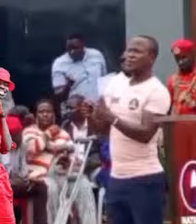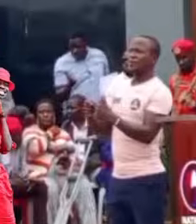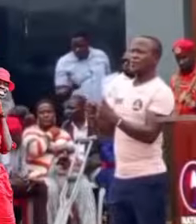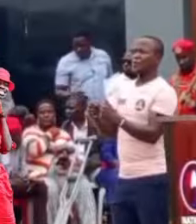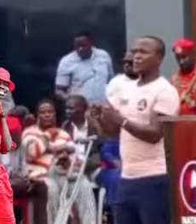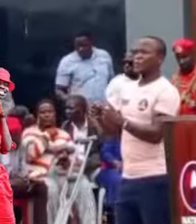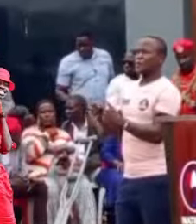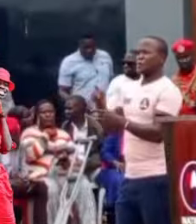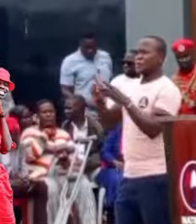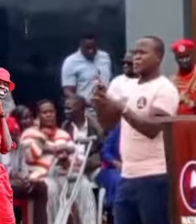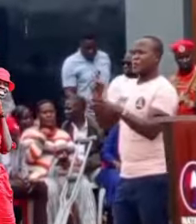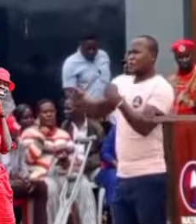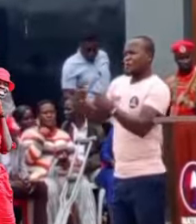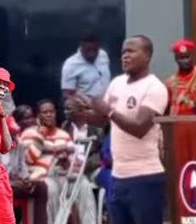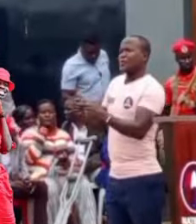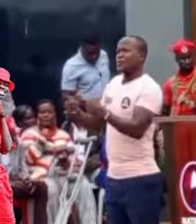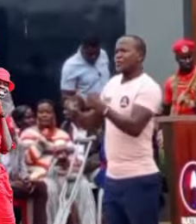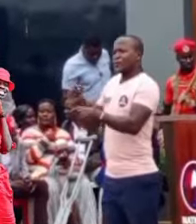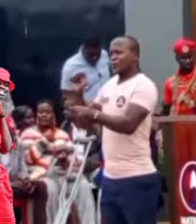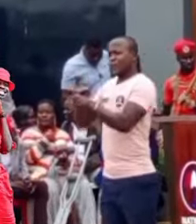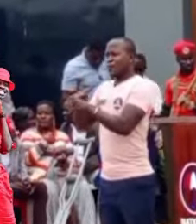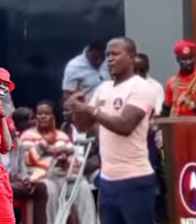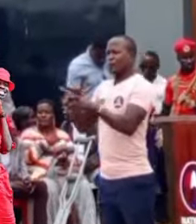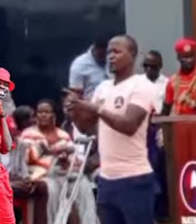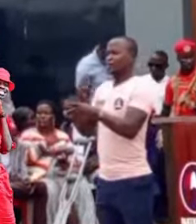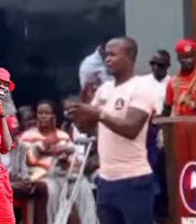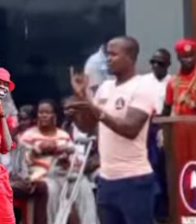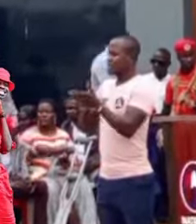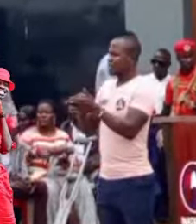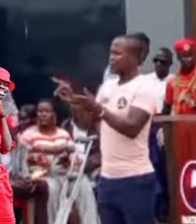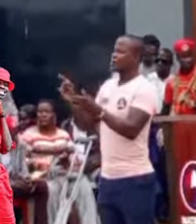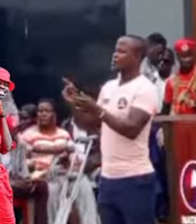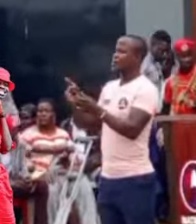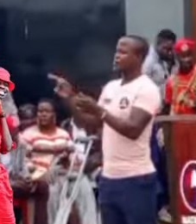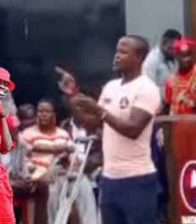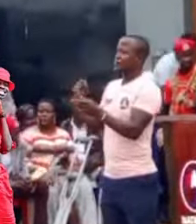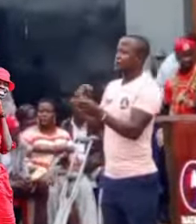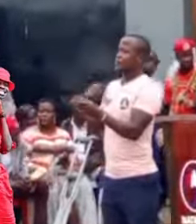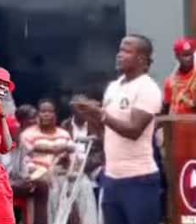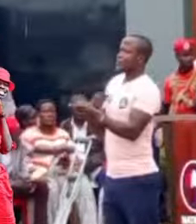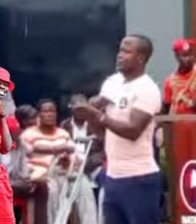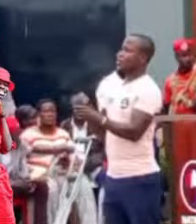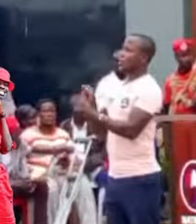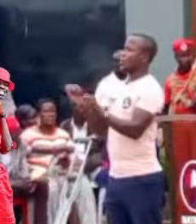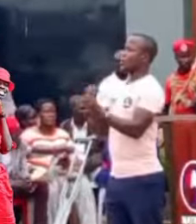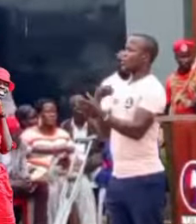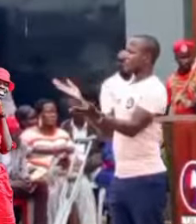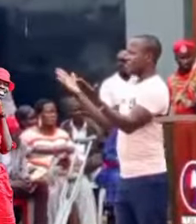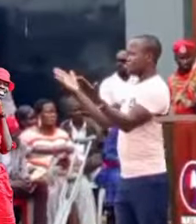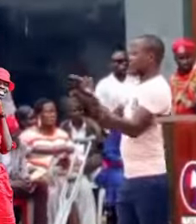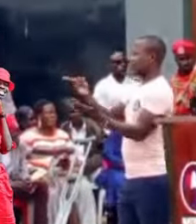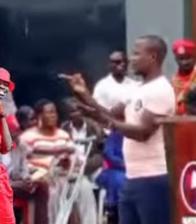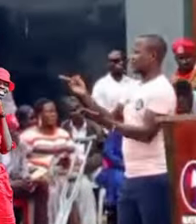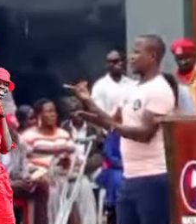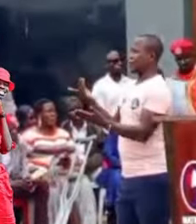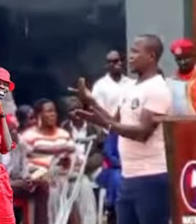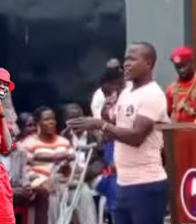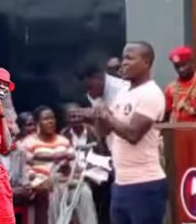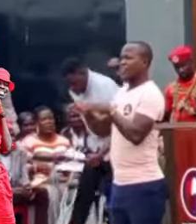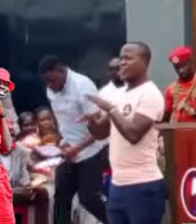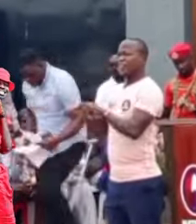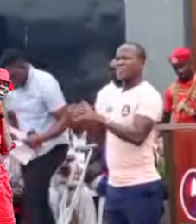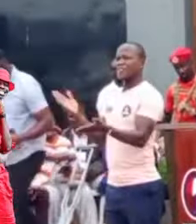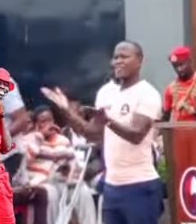those that insist that they are innocent. We encourage them. We have never